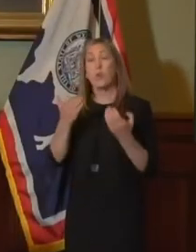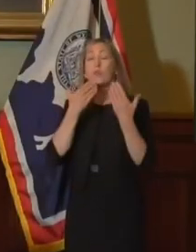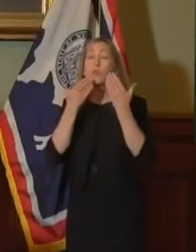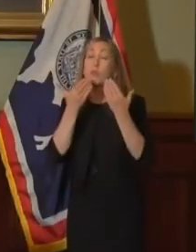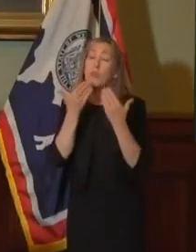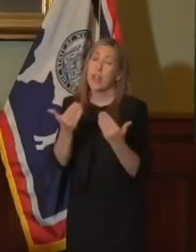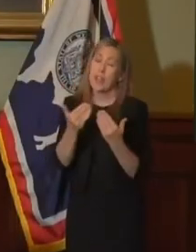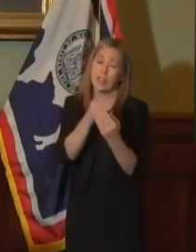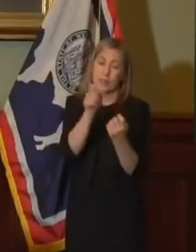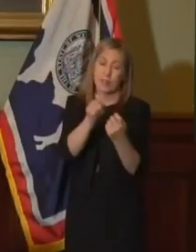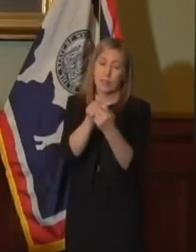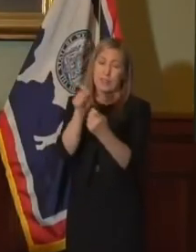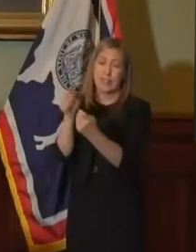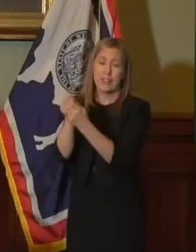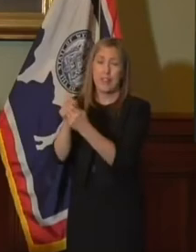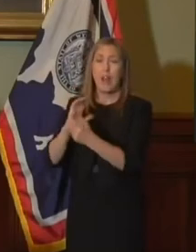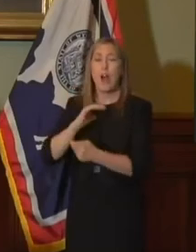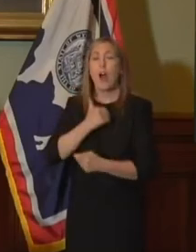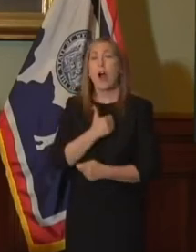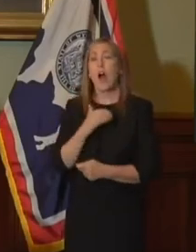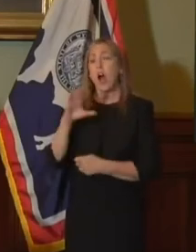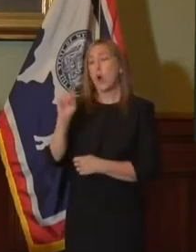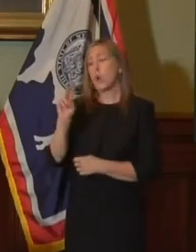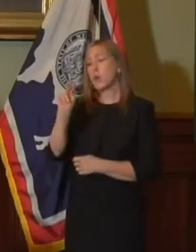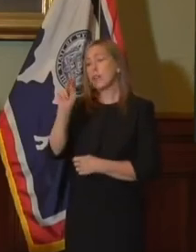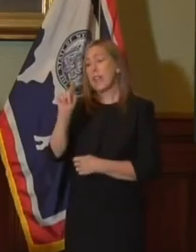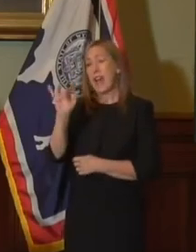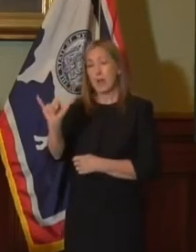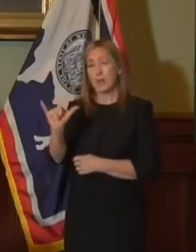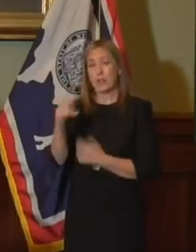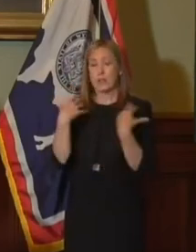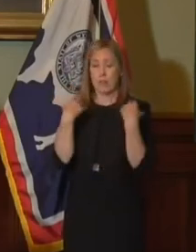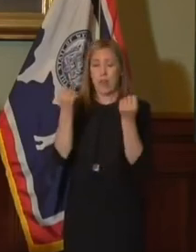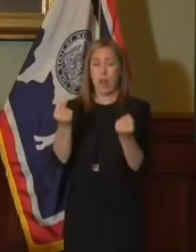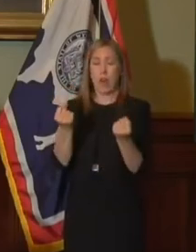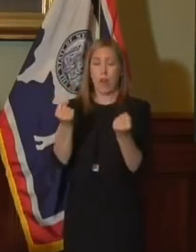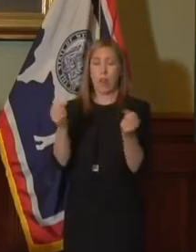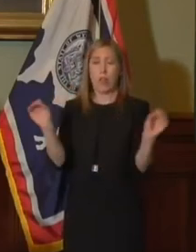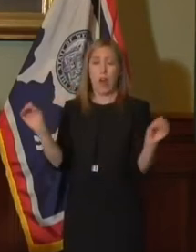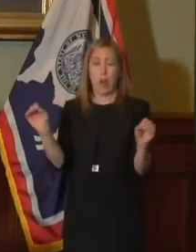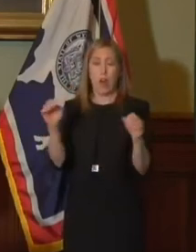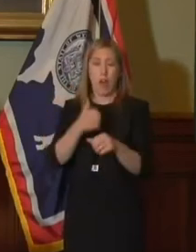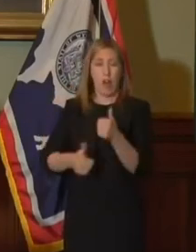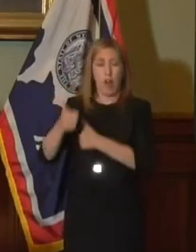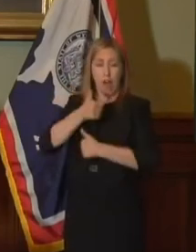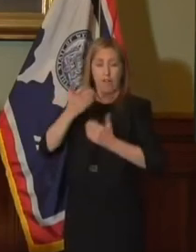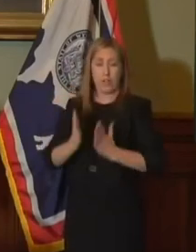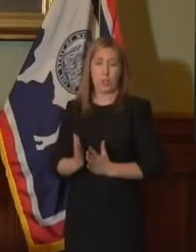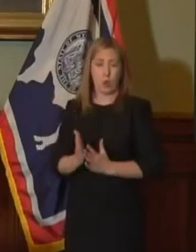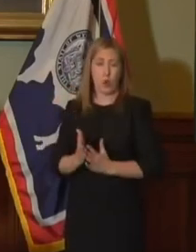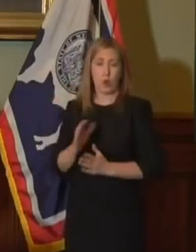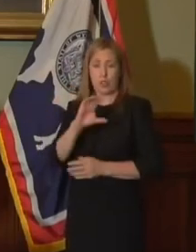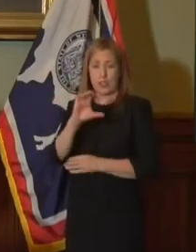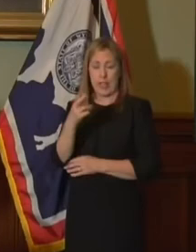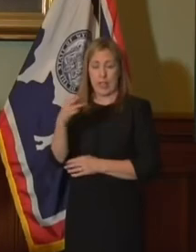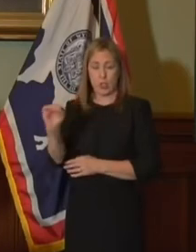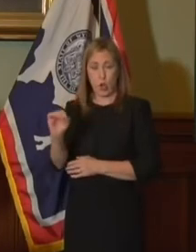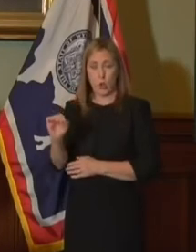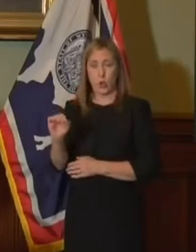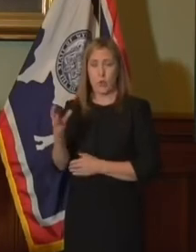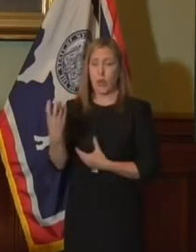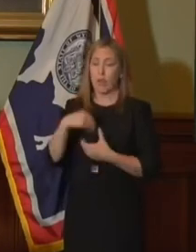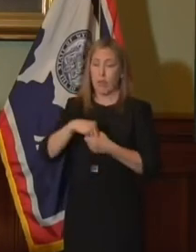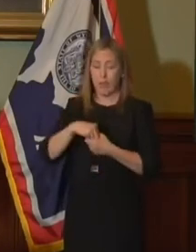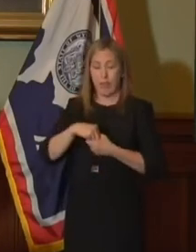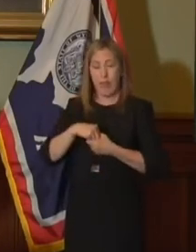health officers. They are right in the middle of all of this. There have been a couple of rumors, as would